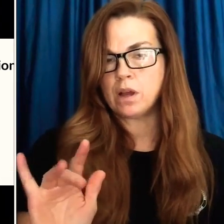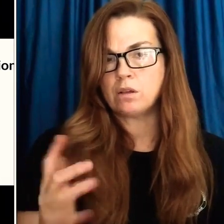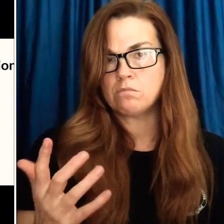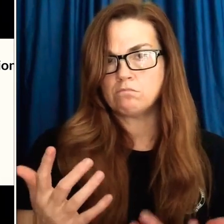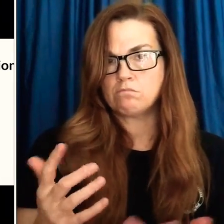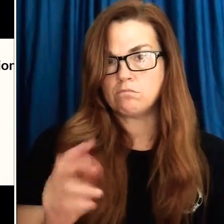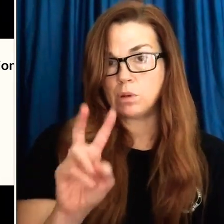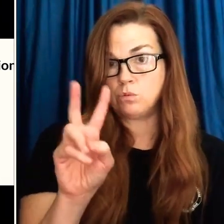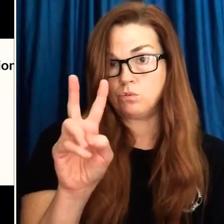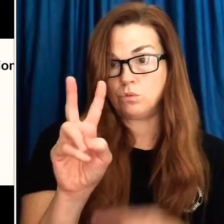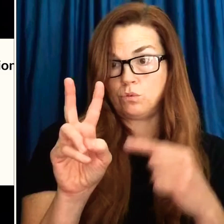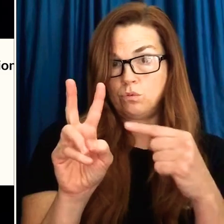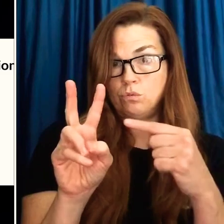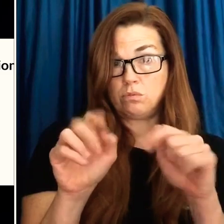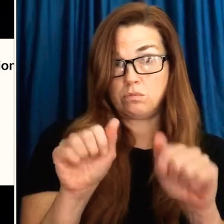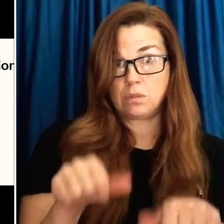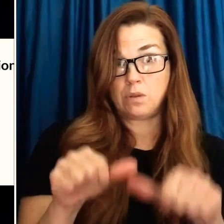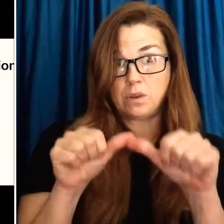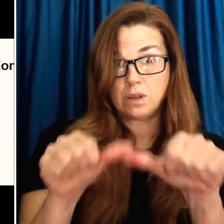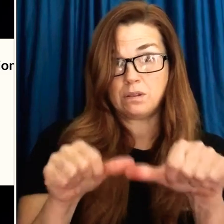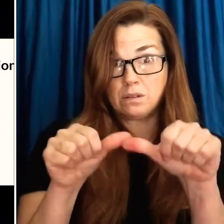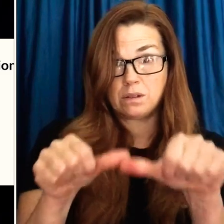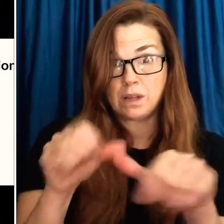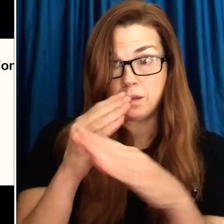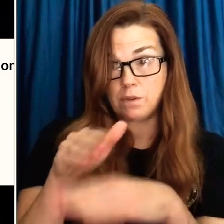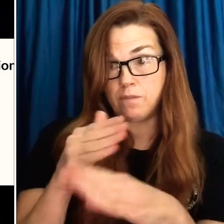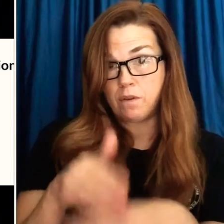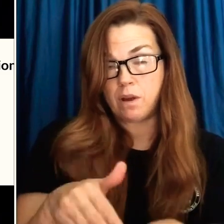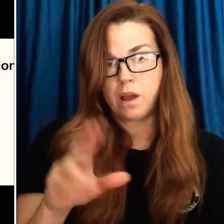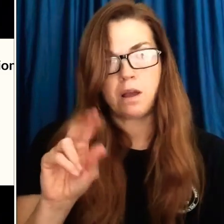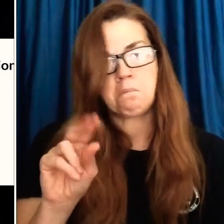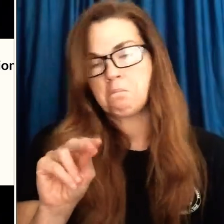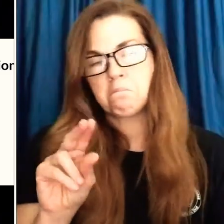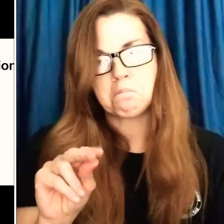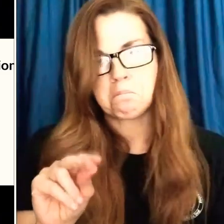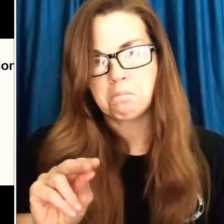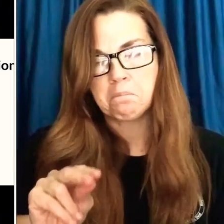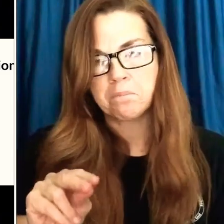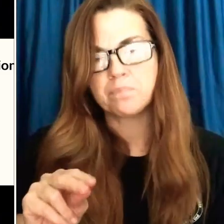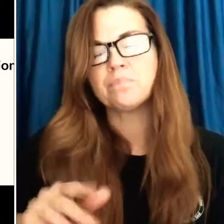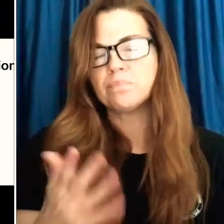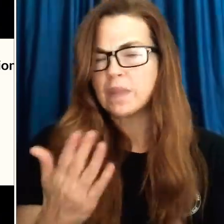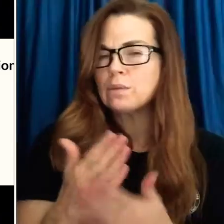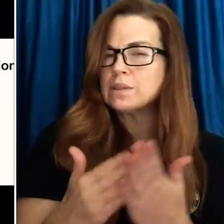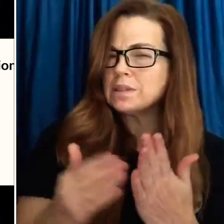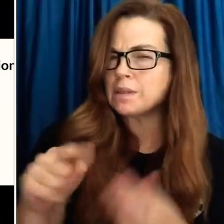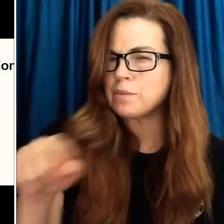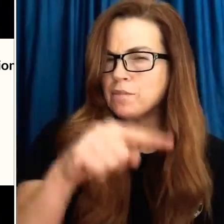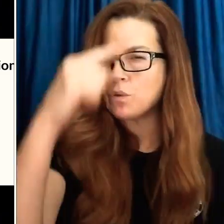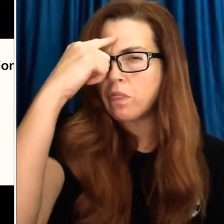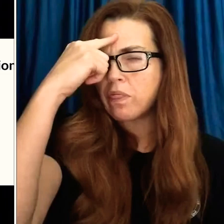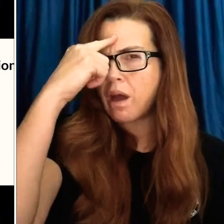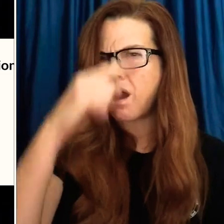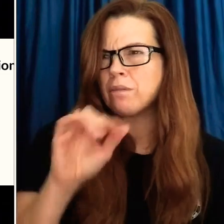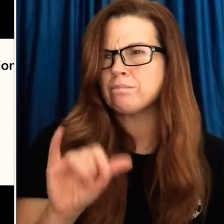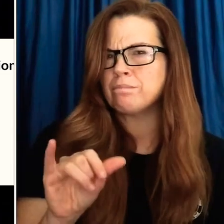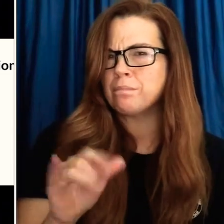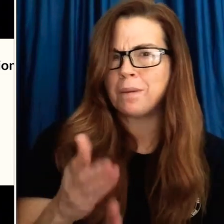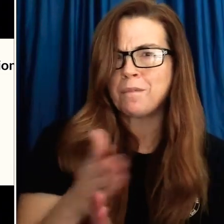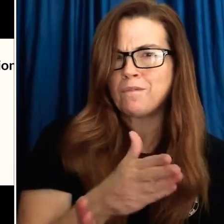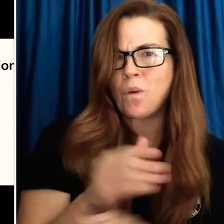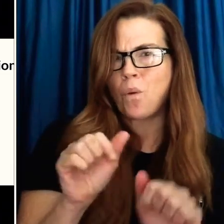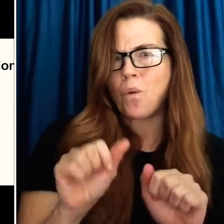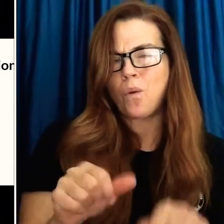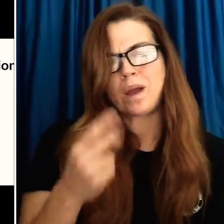number that 2 can be divided by is 2, but since 25 is an odd number, I can't divide it by 2. Now for those of y'all that were saying, hey, I